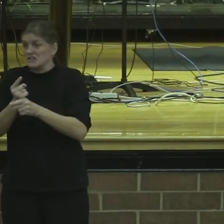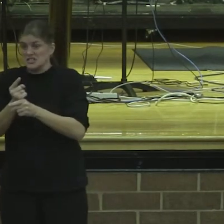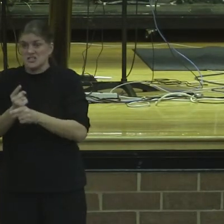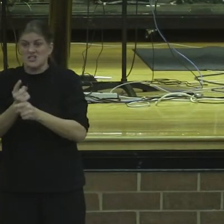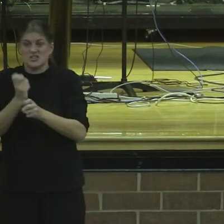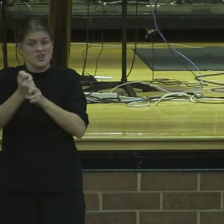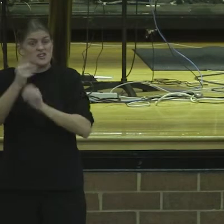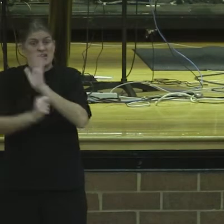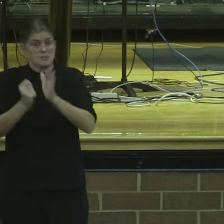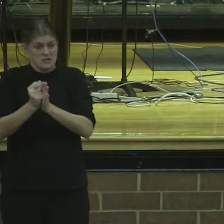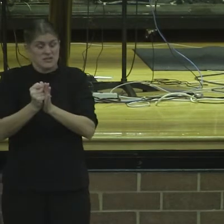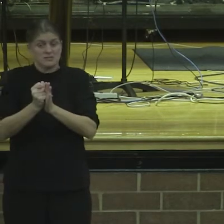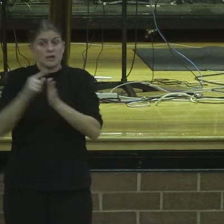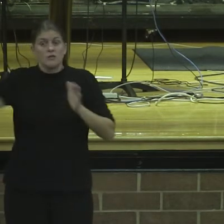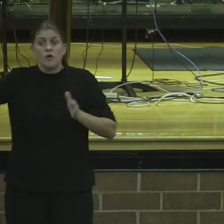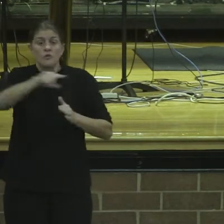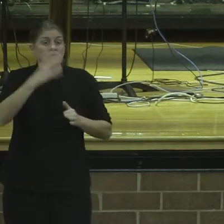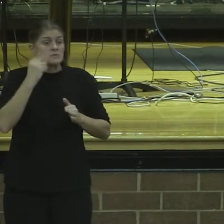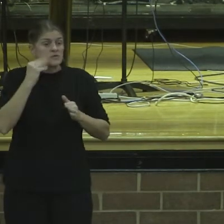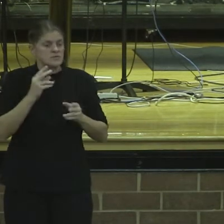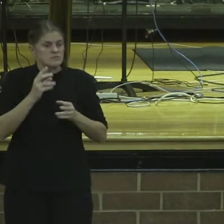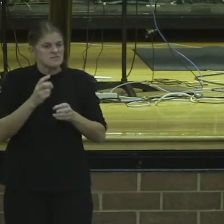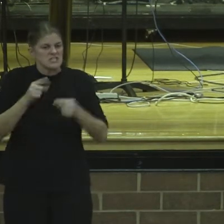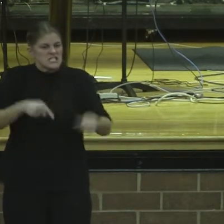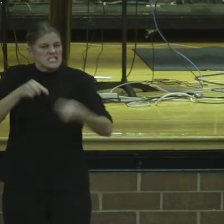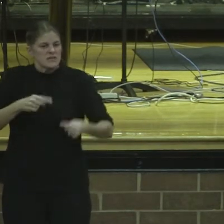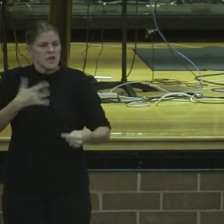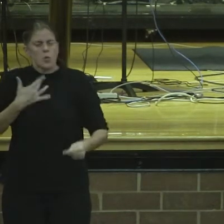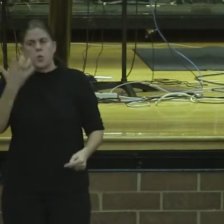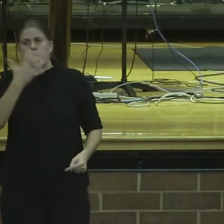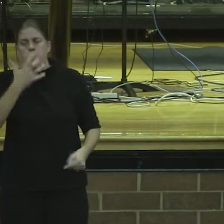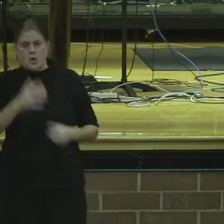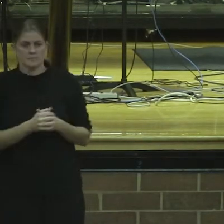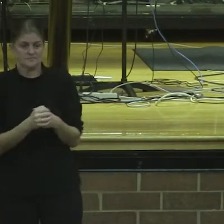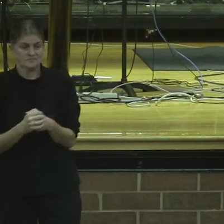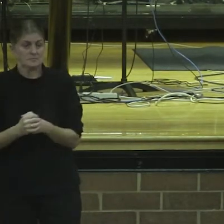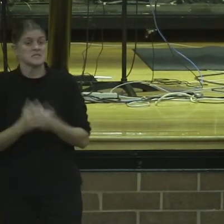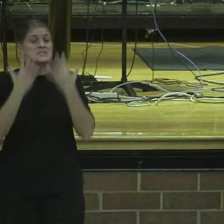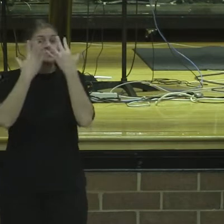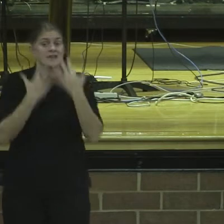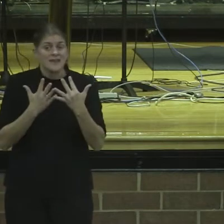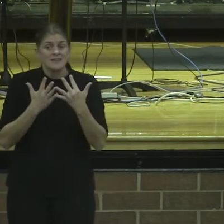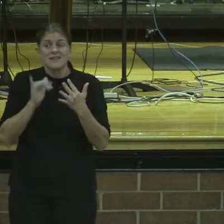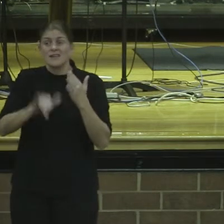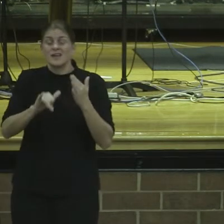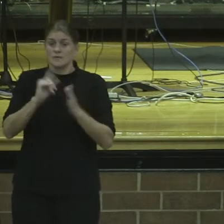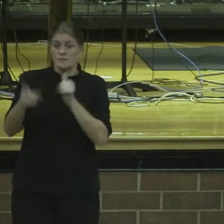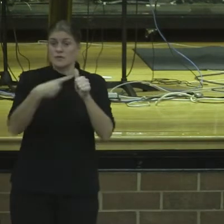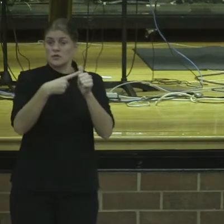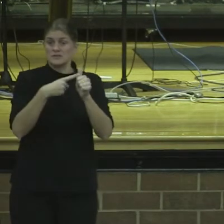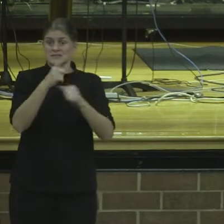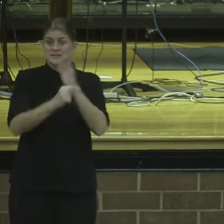it's hard. It's hard to handle. It's hard to deal with. The sad thing is that wasn't the first time that the Jewish people had to deal with that. If